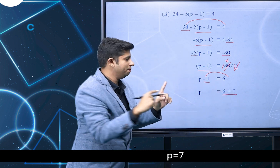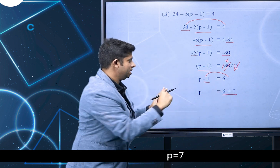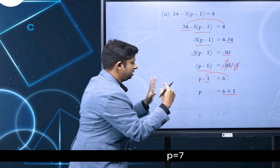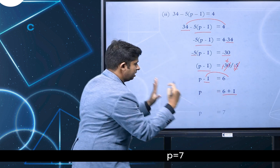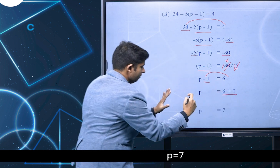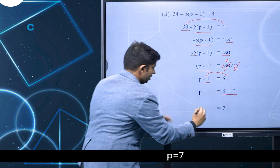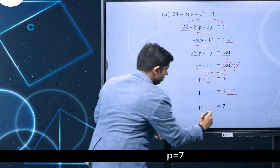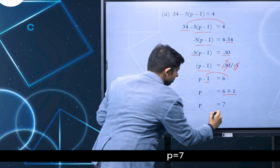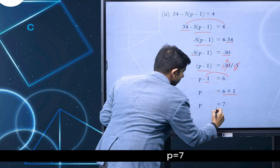7.